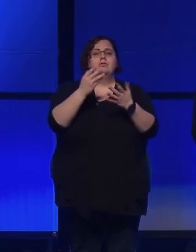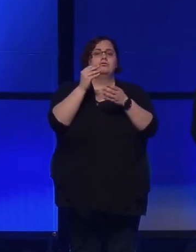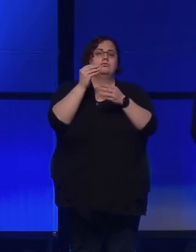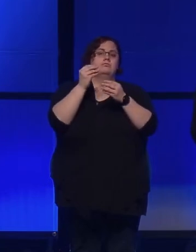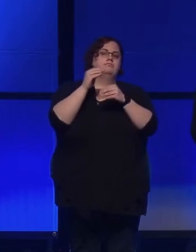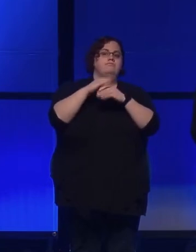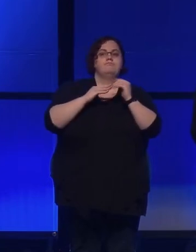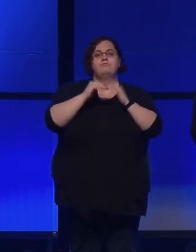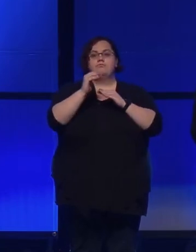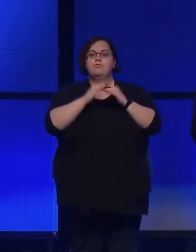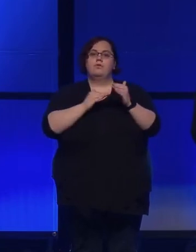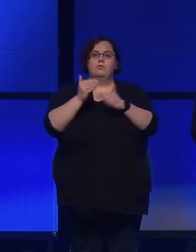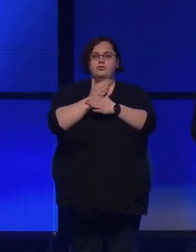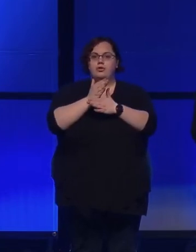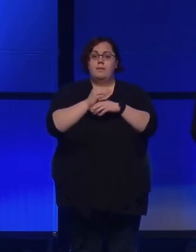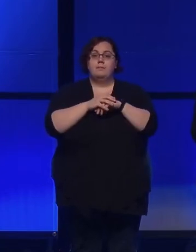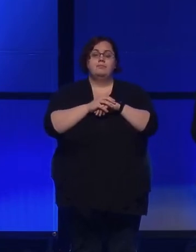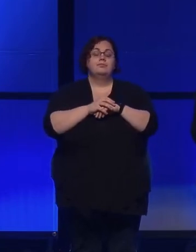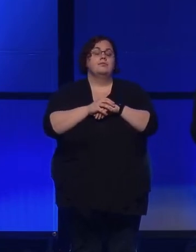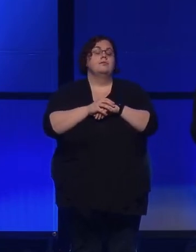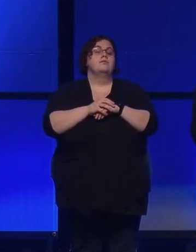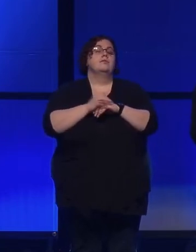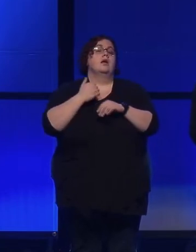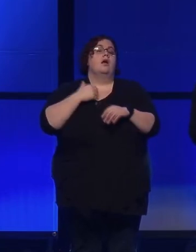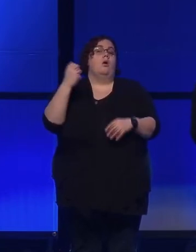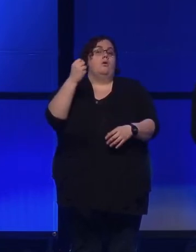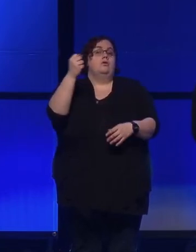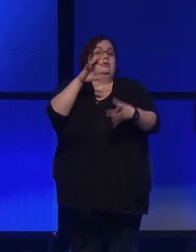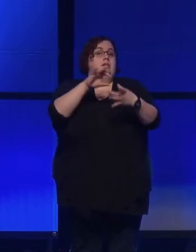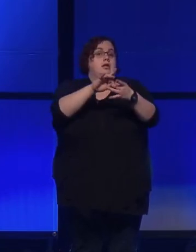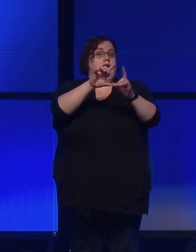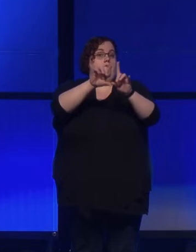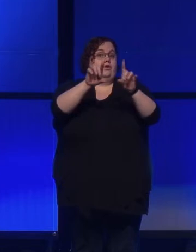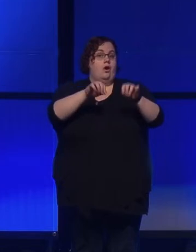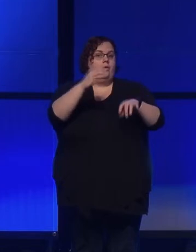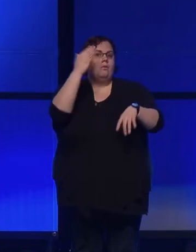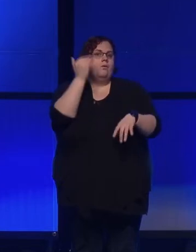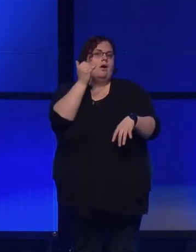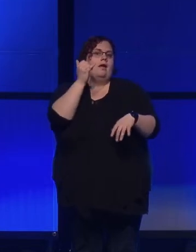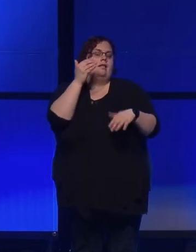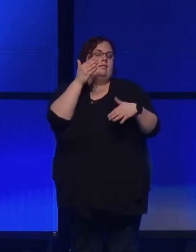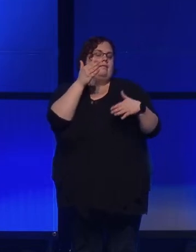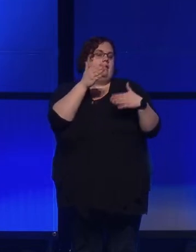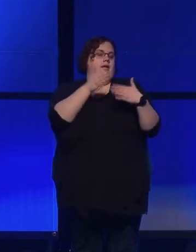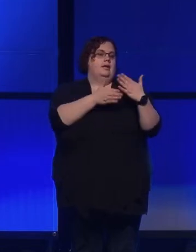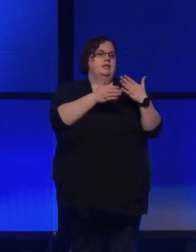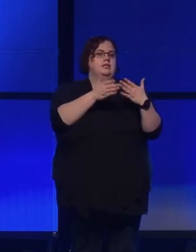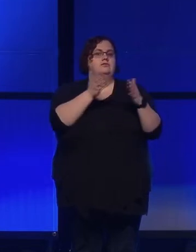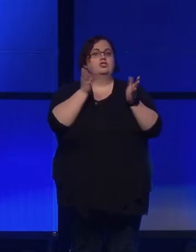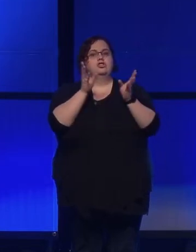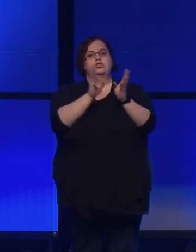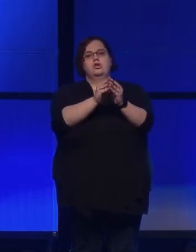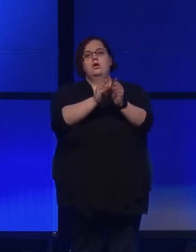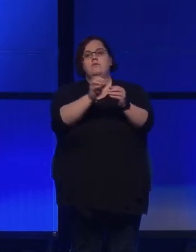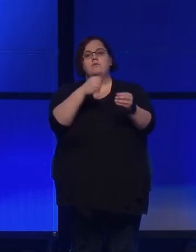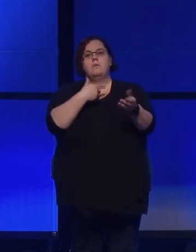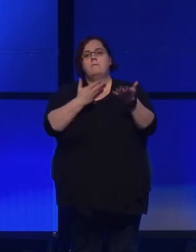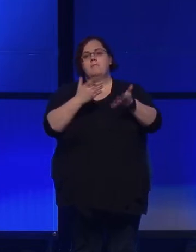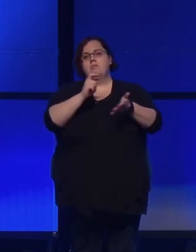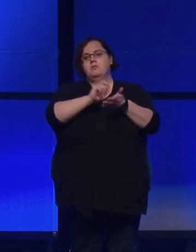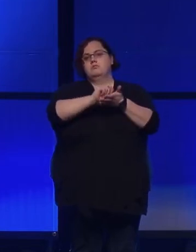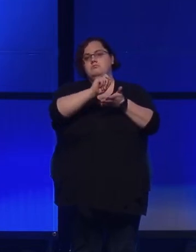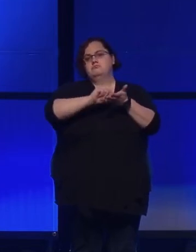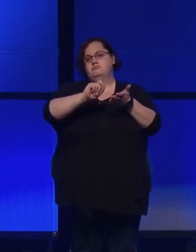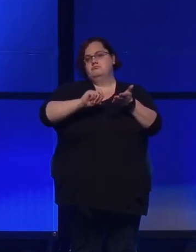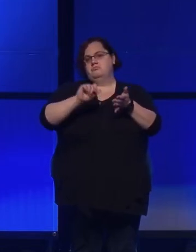Cool. And be sure to hang on to that Connect card. At the end of the service, there's a few boxes on the back that you might want to